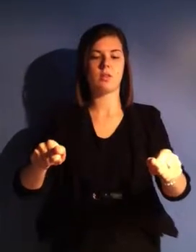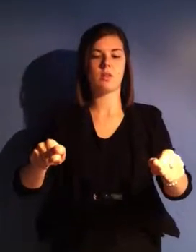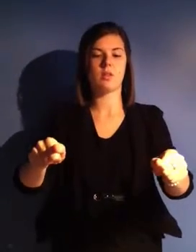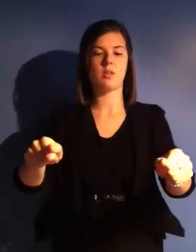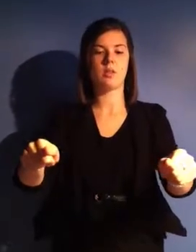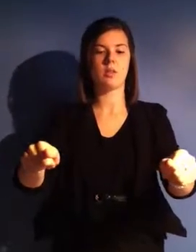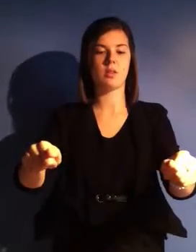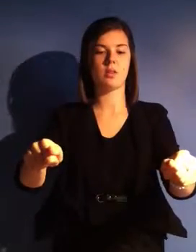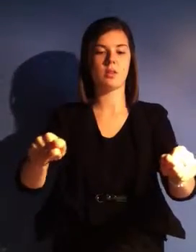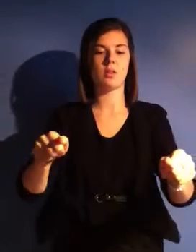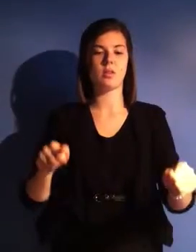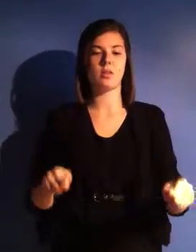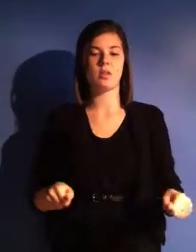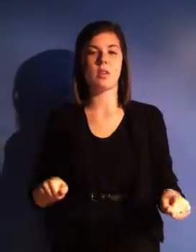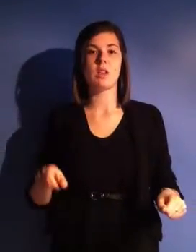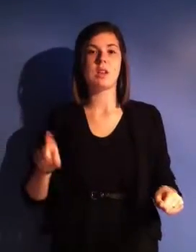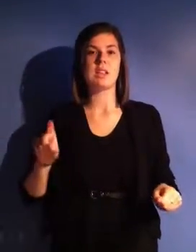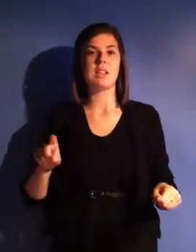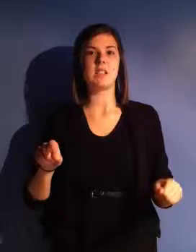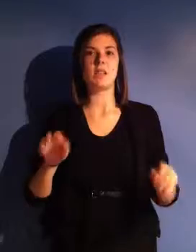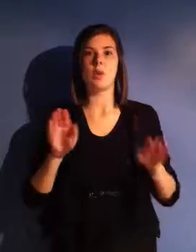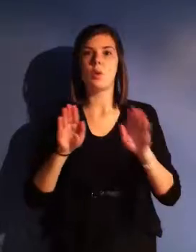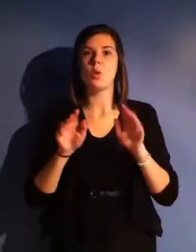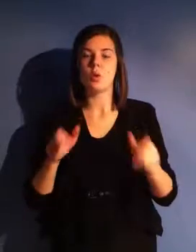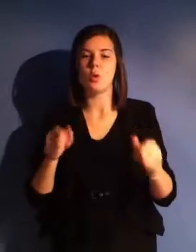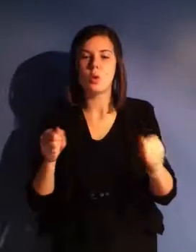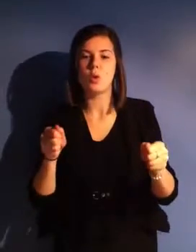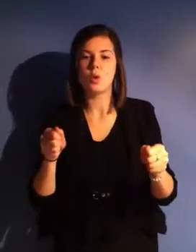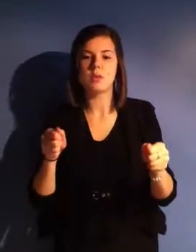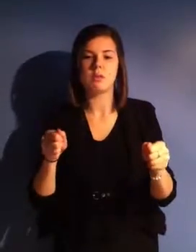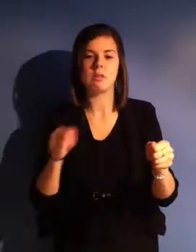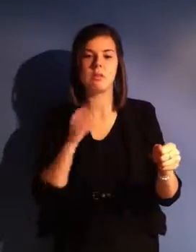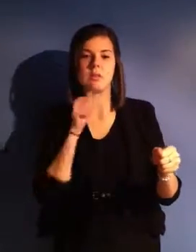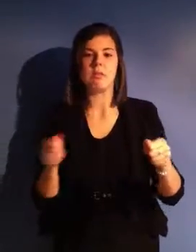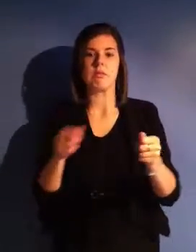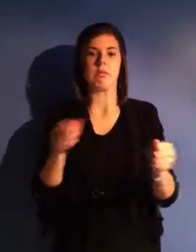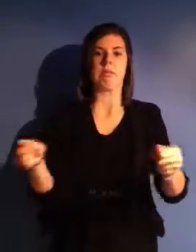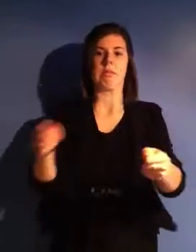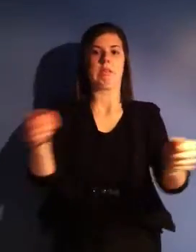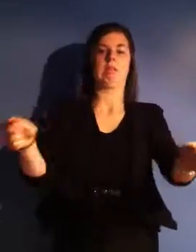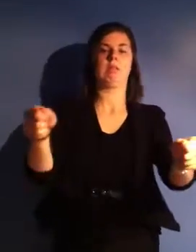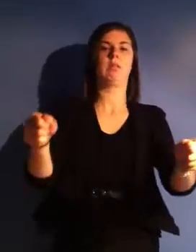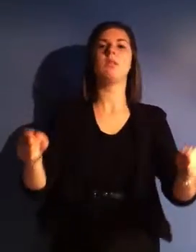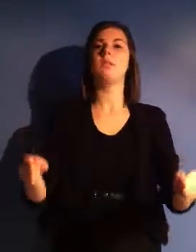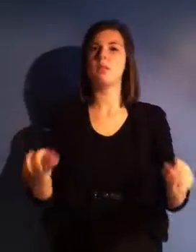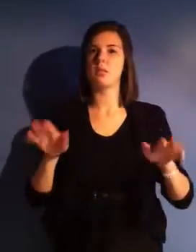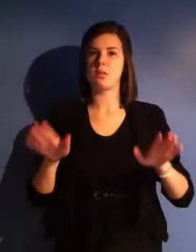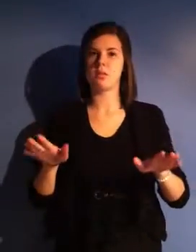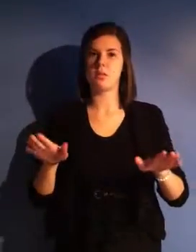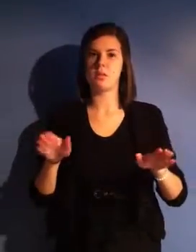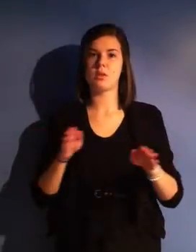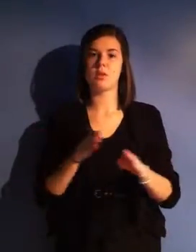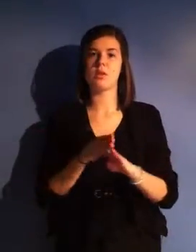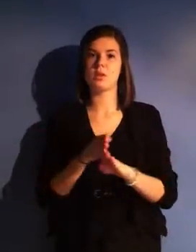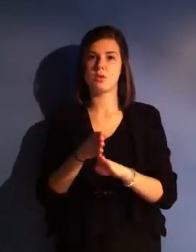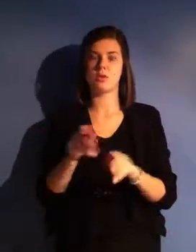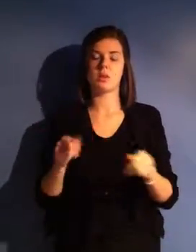to hold it to kind of keep it from going in all kinds of directions so that your fabric won't be crooked